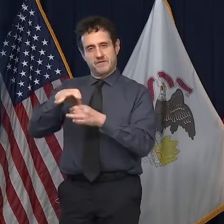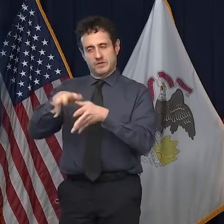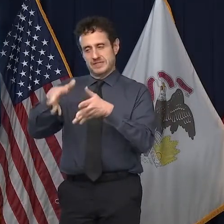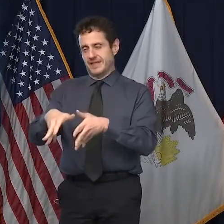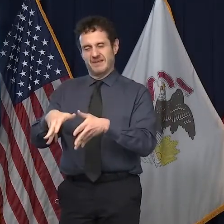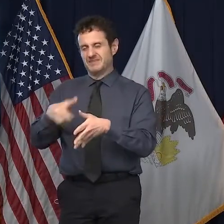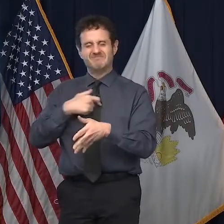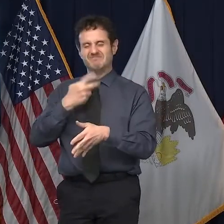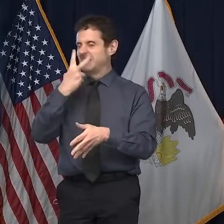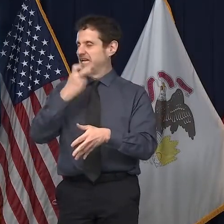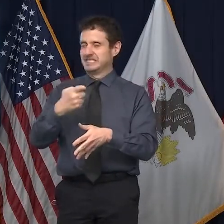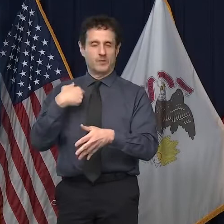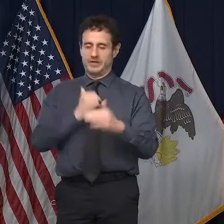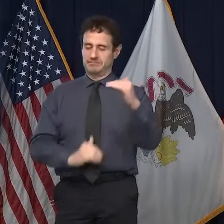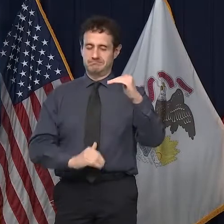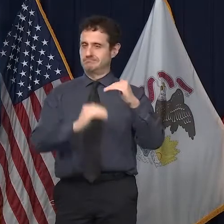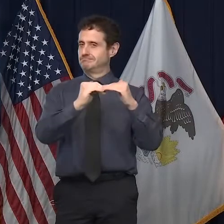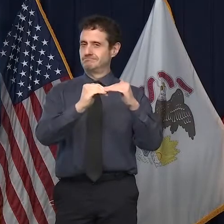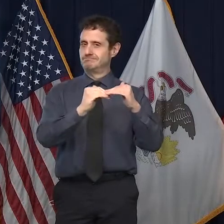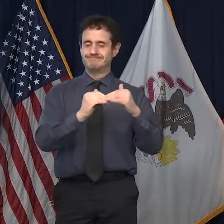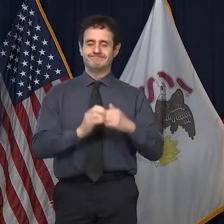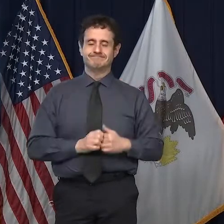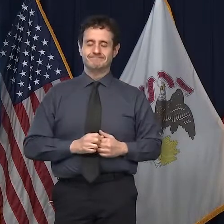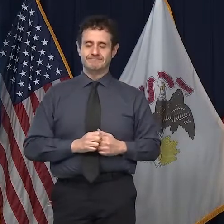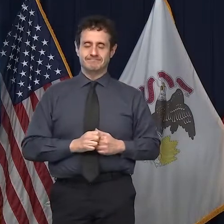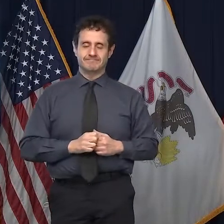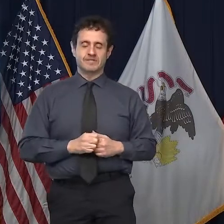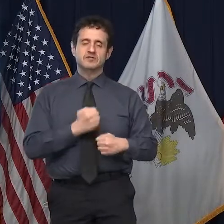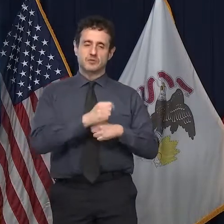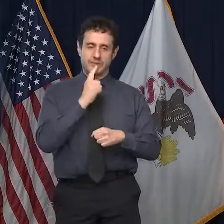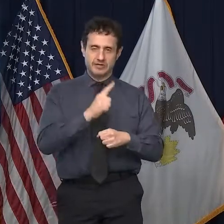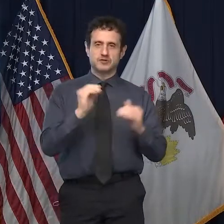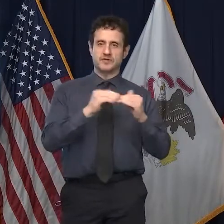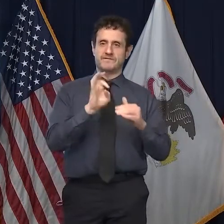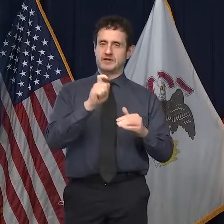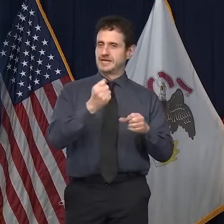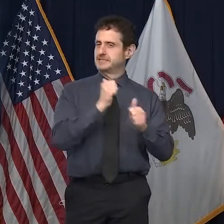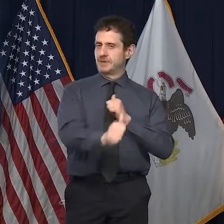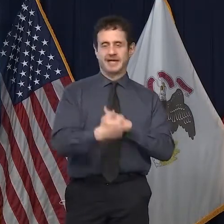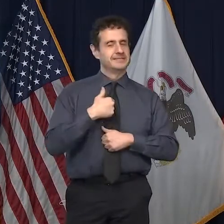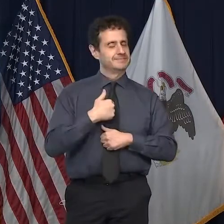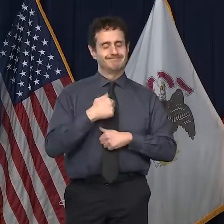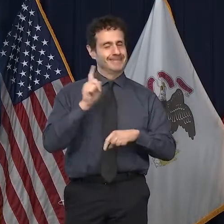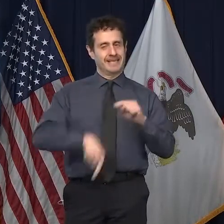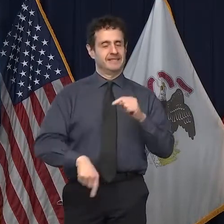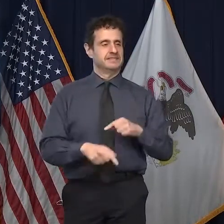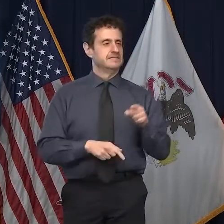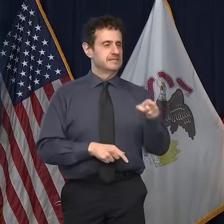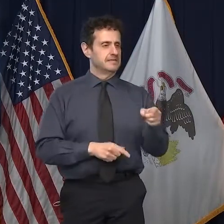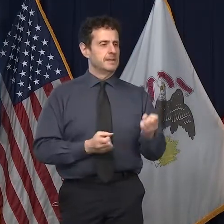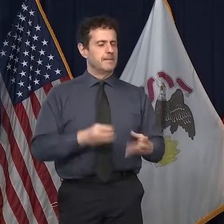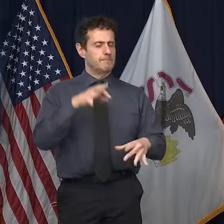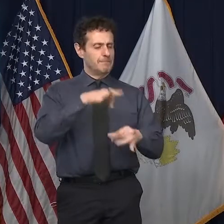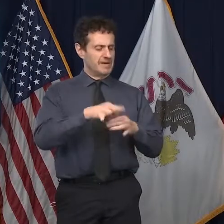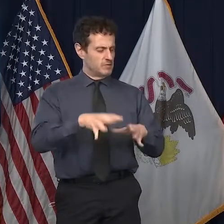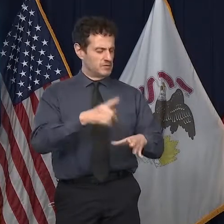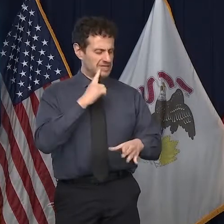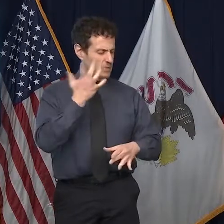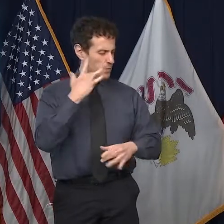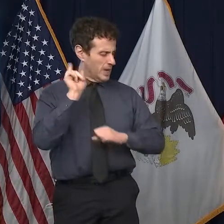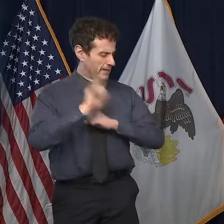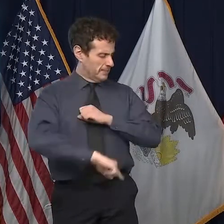number of votes against in order to make sure that the fair tax would pass. And a lot of voters said, why would you punish us